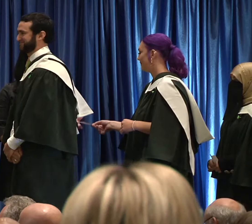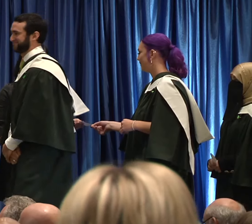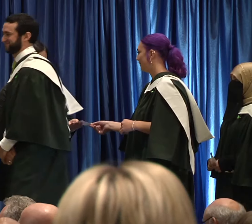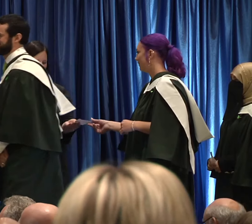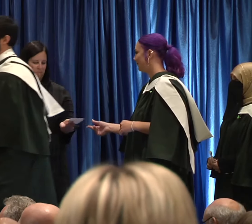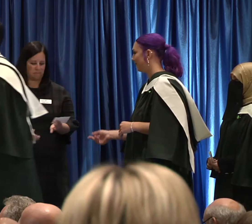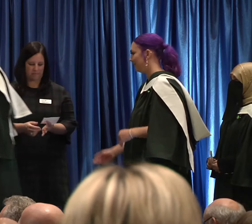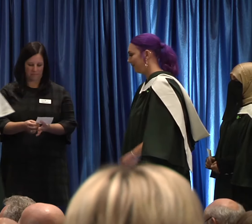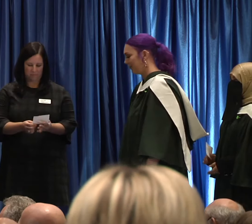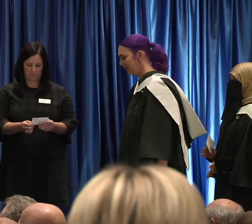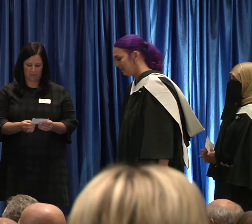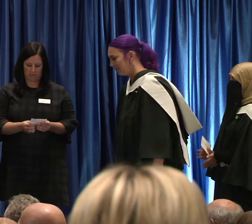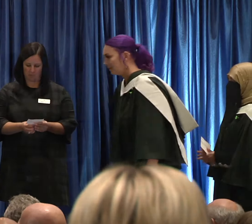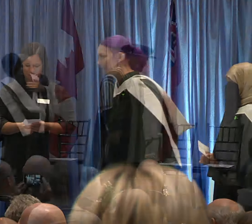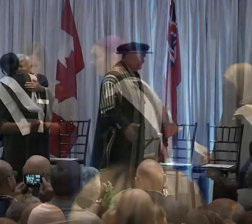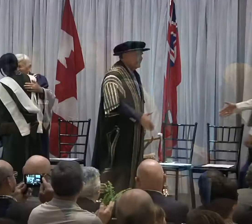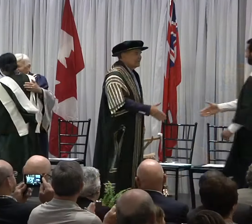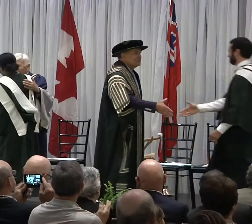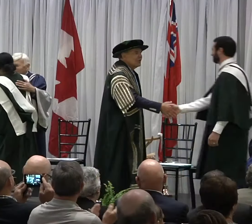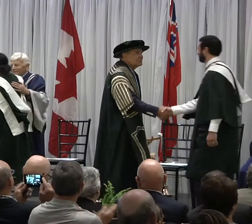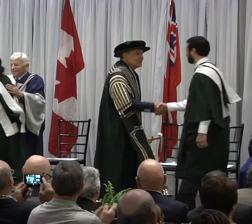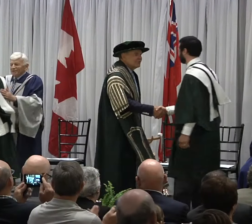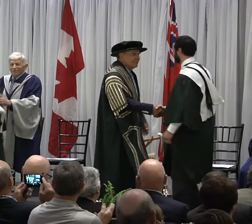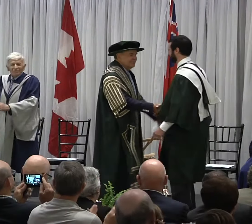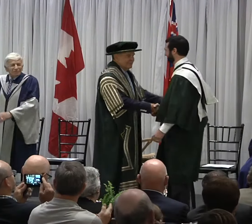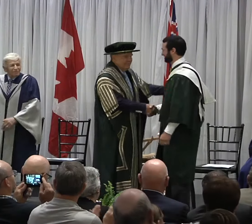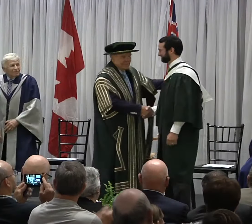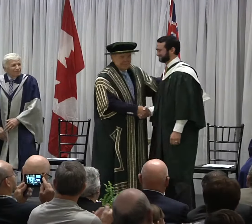Joseph Cassidy Scoff.